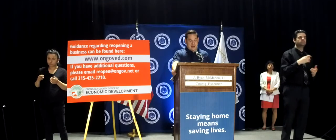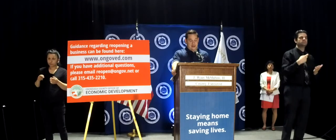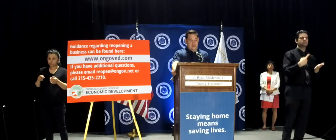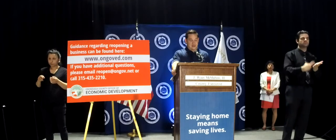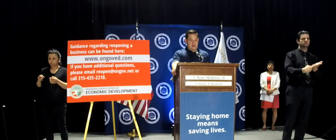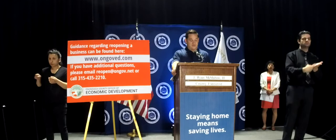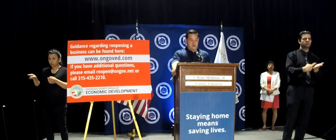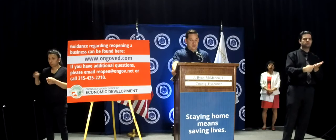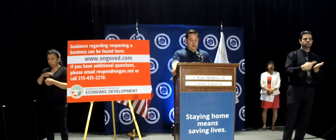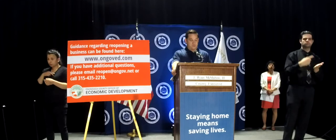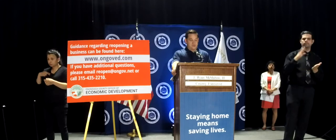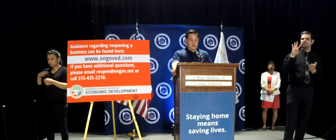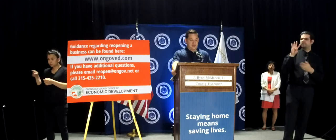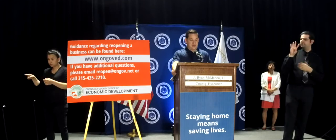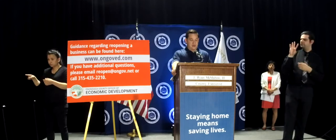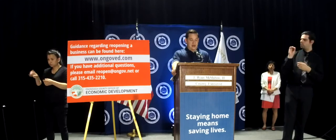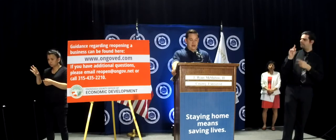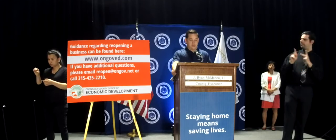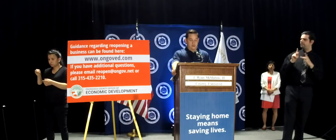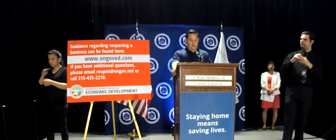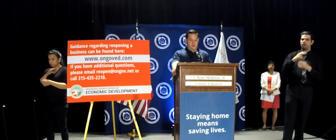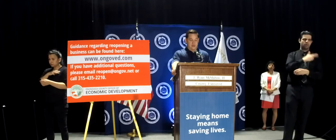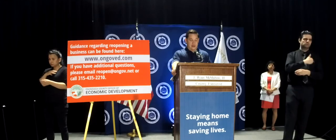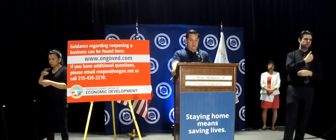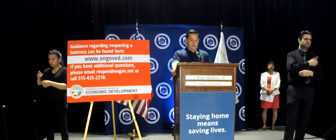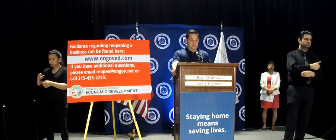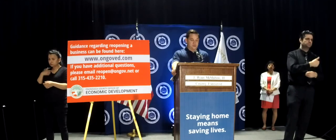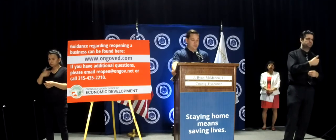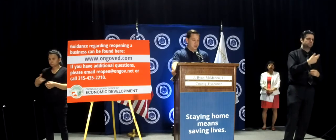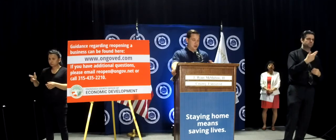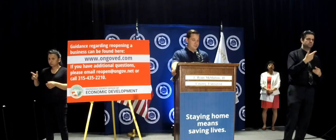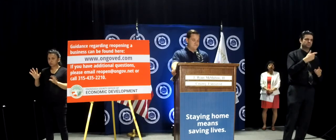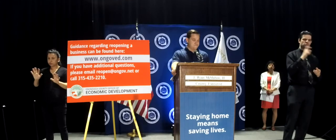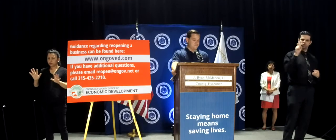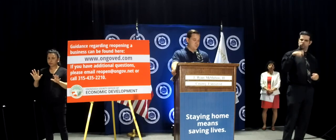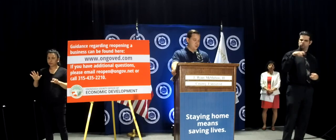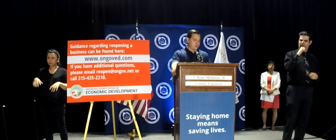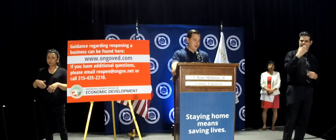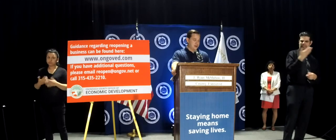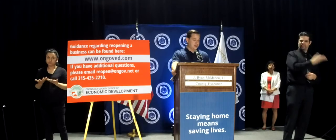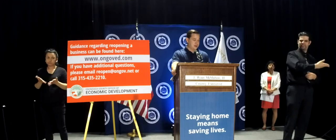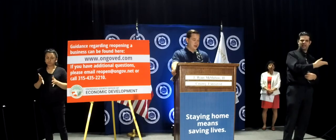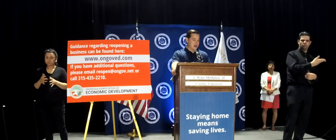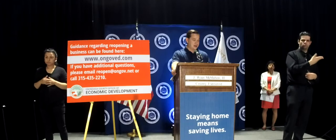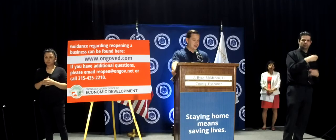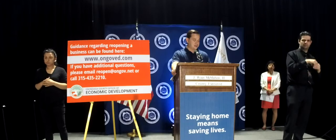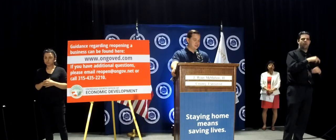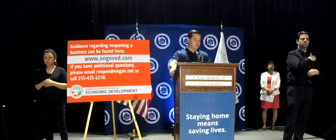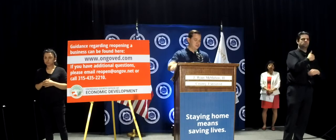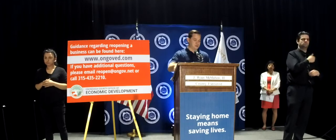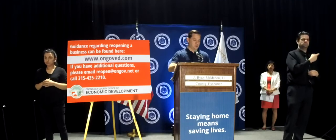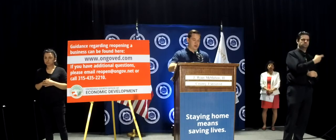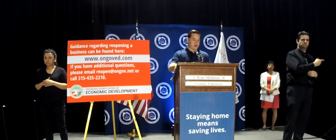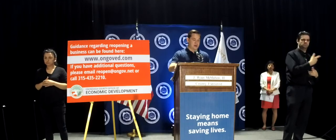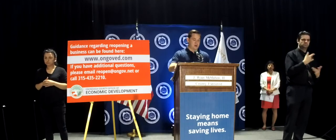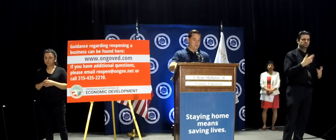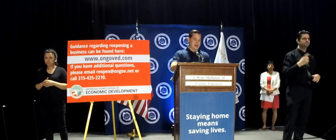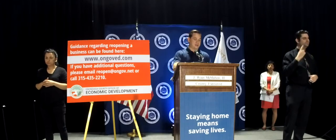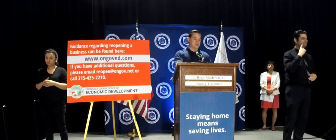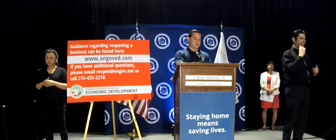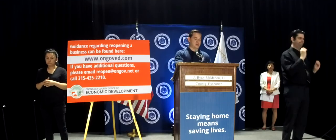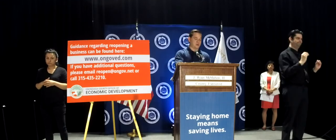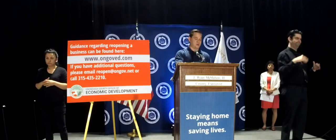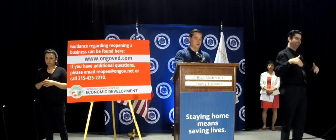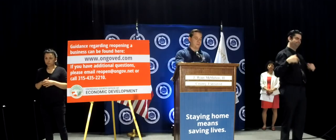did not give an update onto it yet, which. Again, so right now,